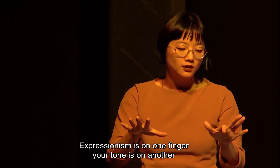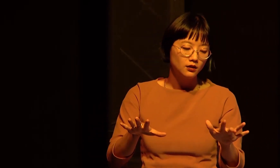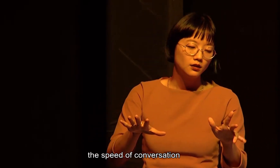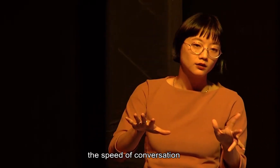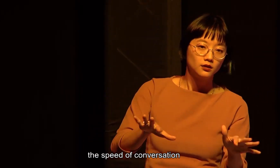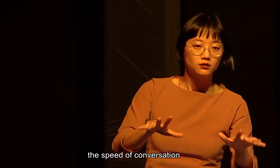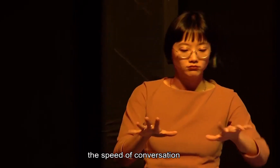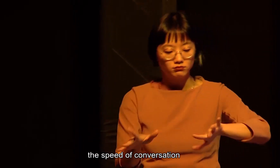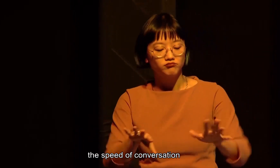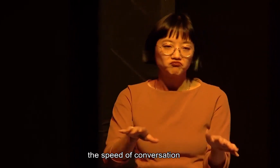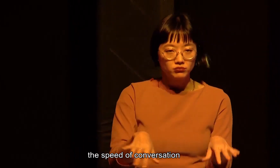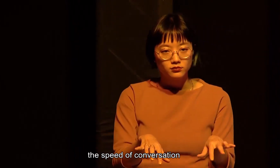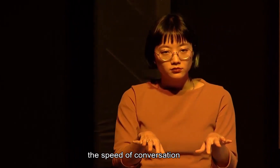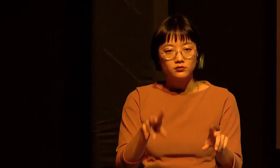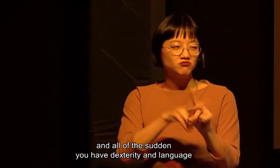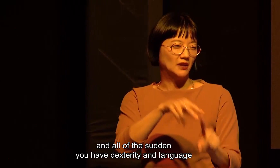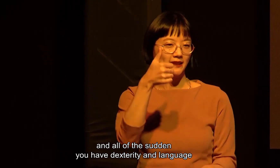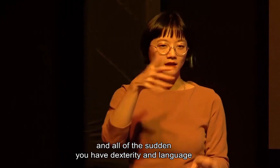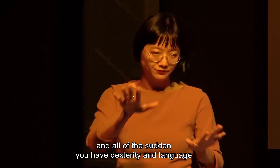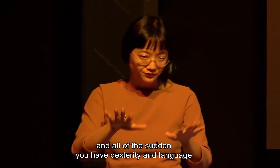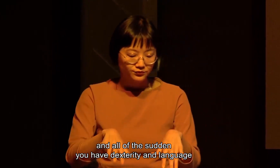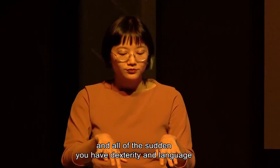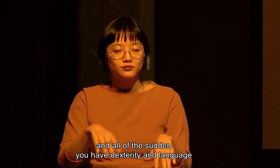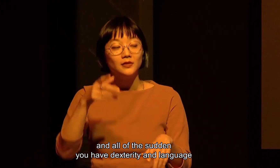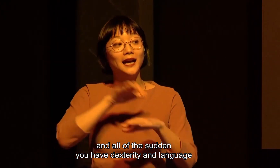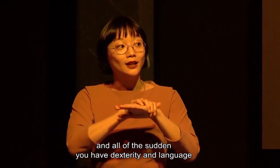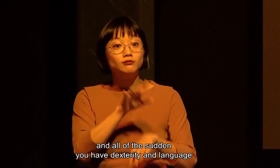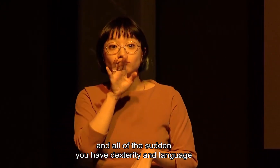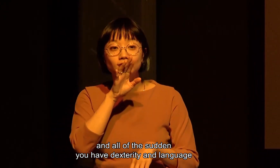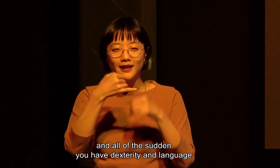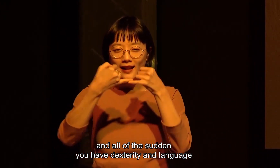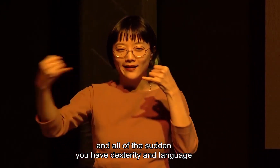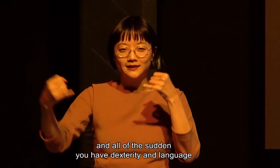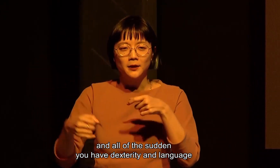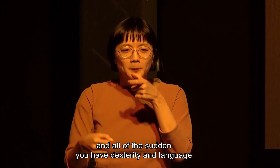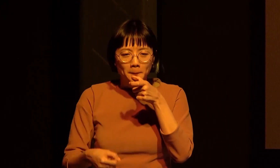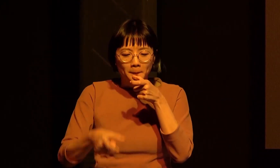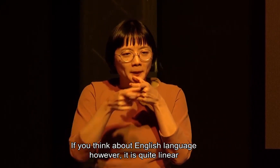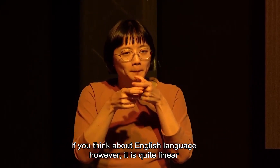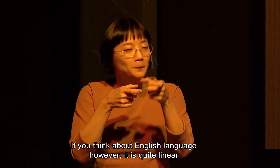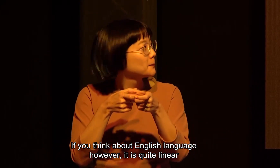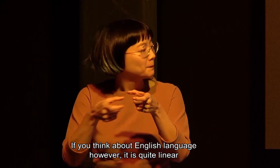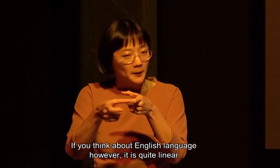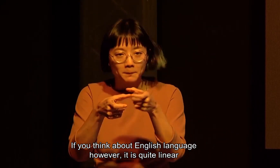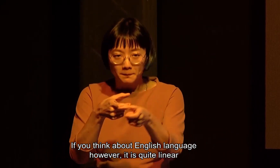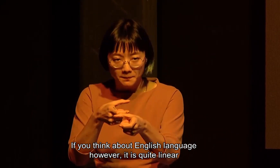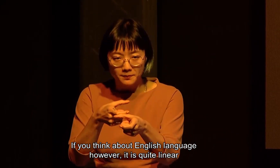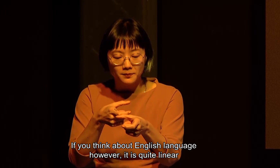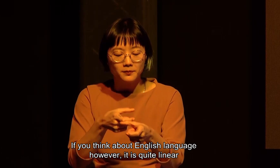the speed of conversation, and all of a sudden you have dexterity in language. If you think about English language, however, it's